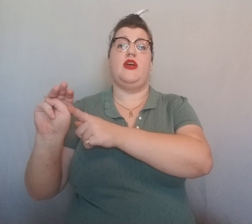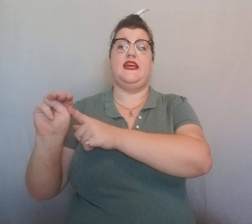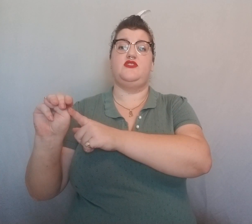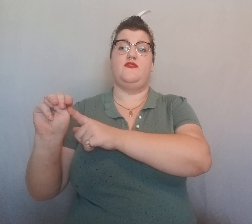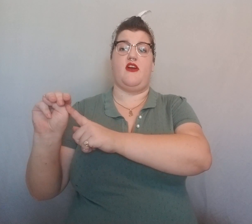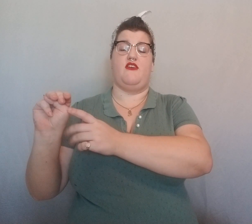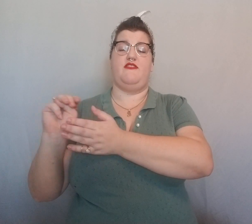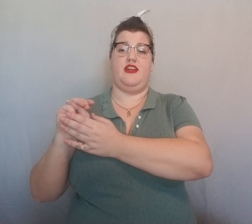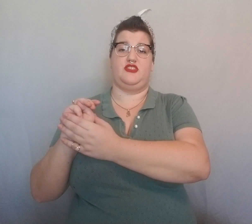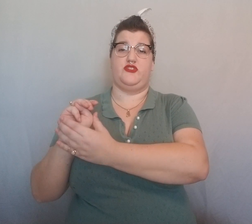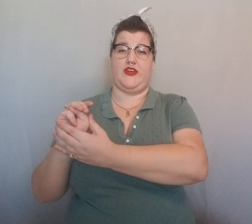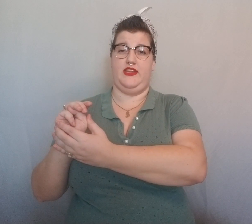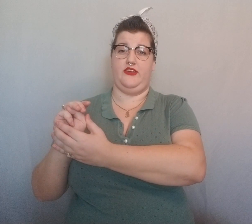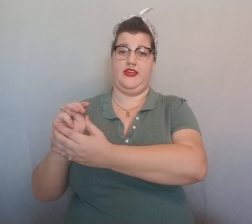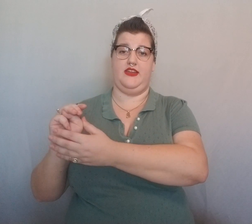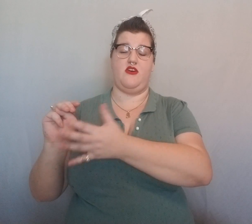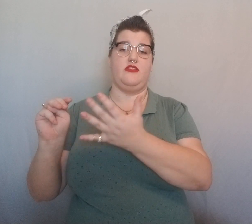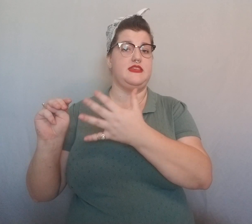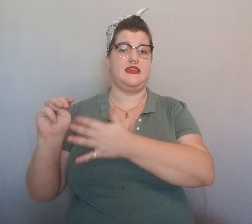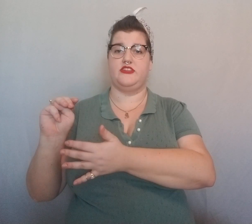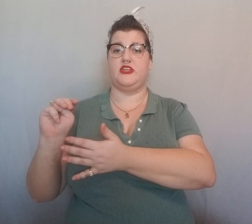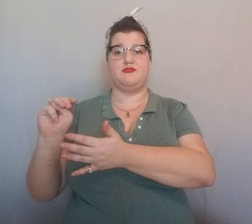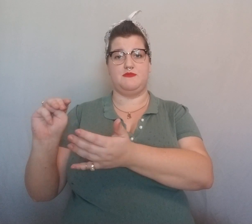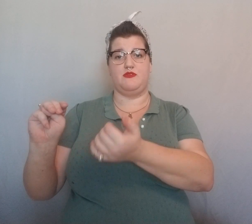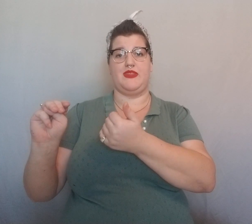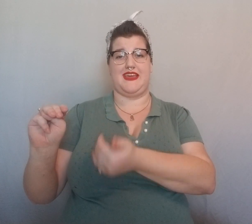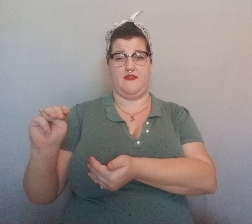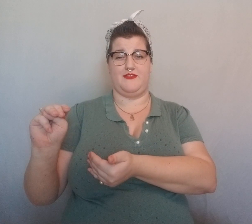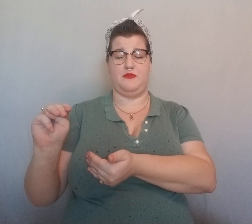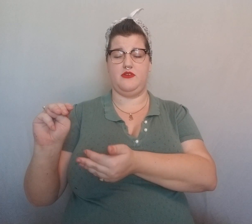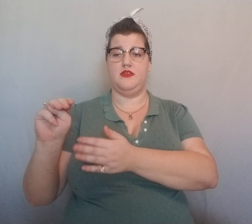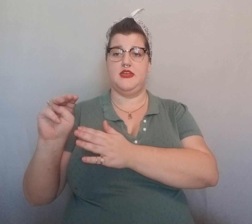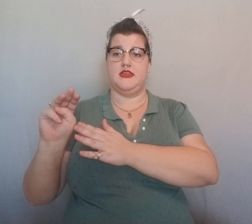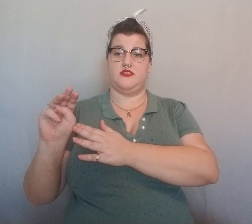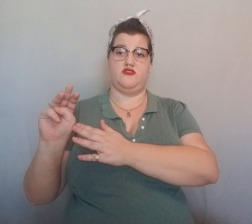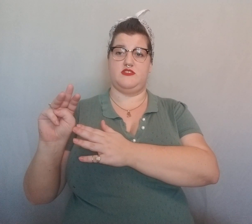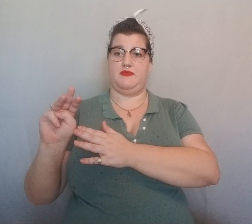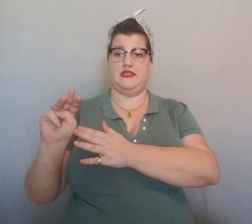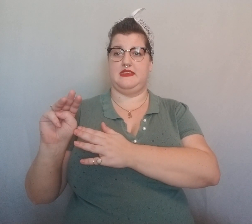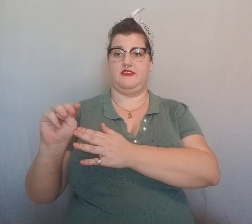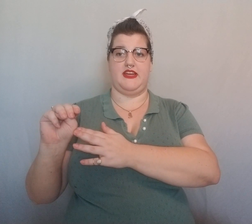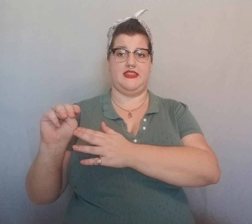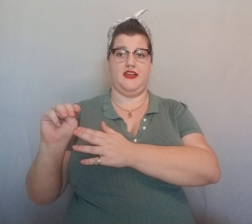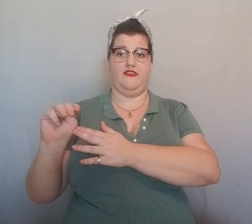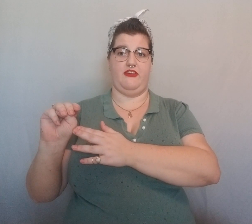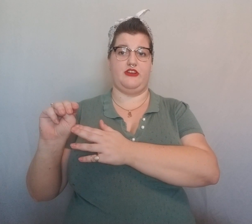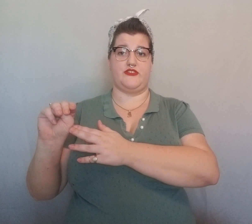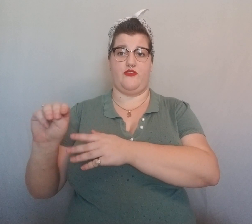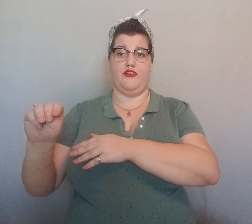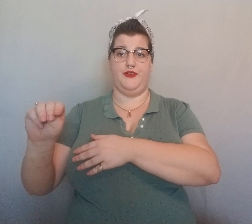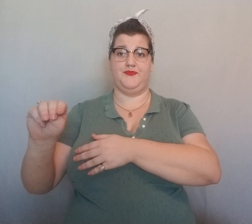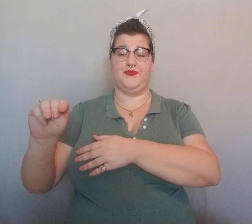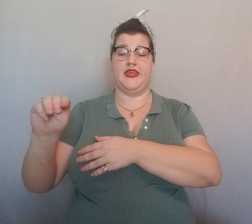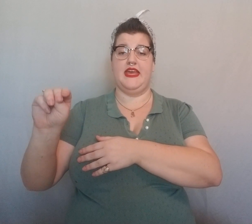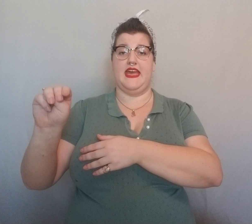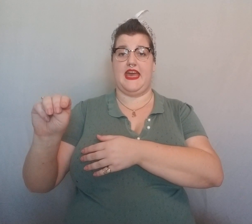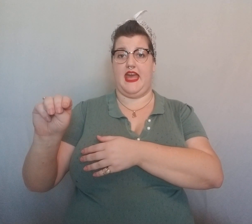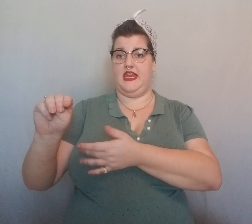too far over and straining your hand. All these hand shapes should be really comfortable. So just placing it right there, fingers over. N is